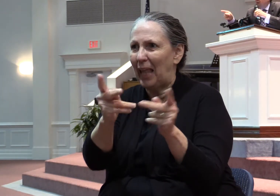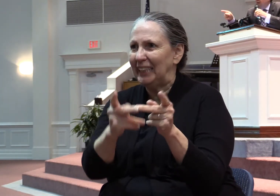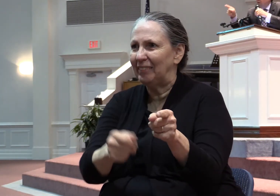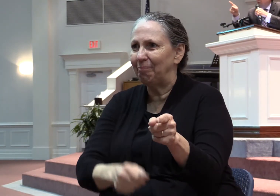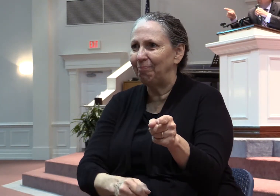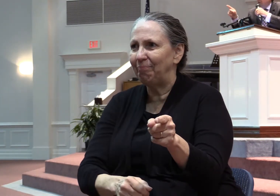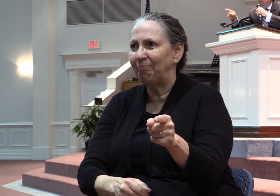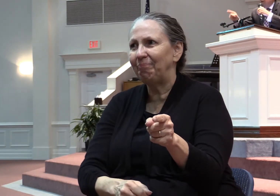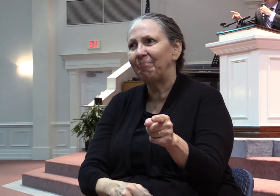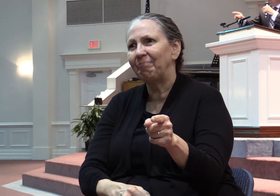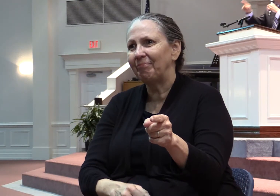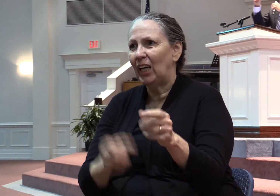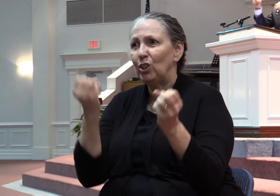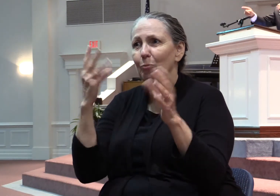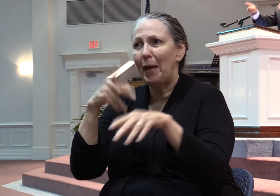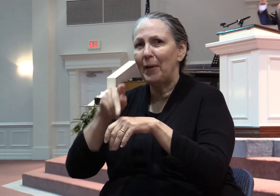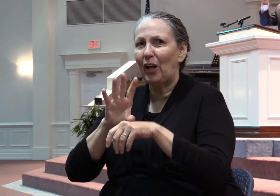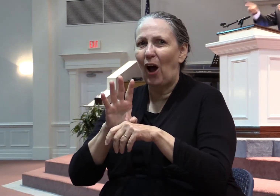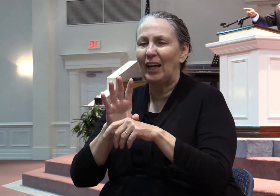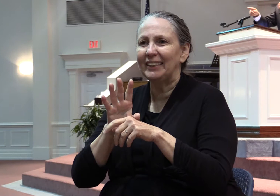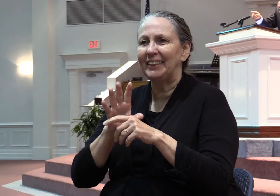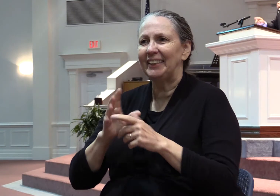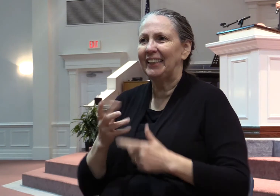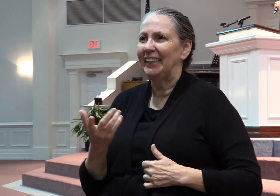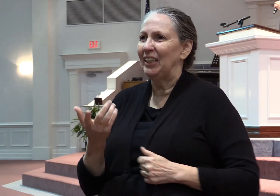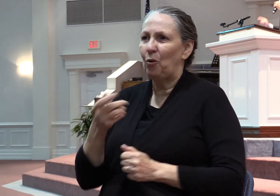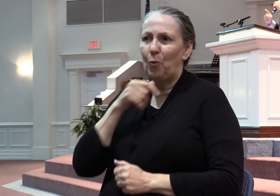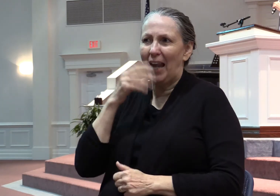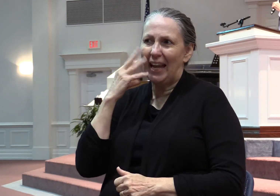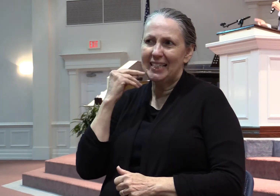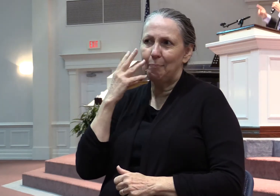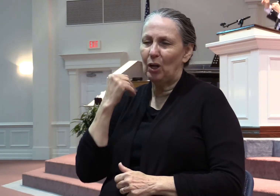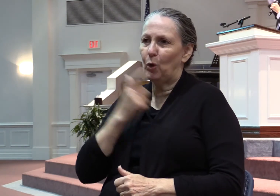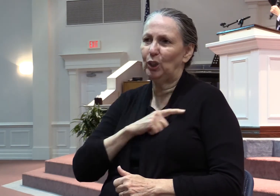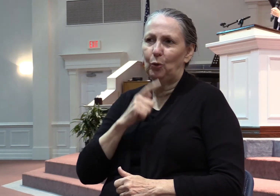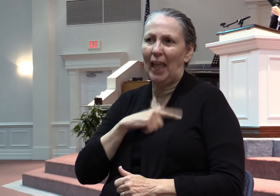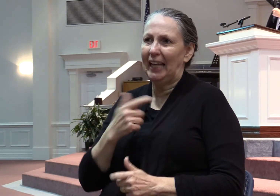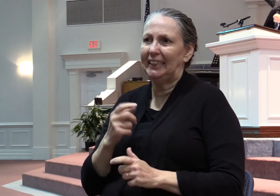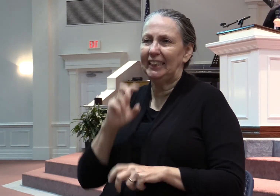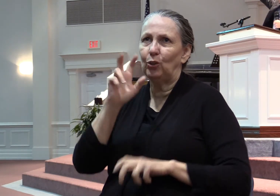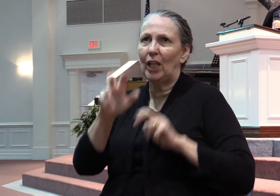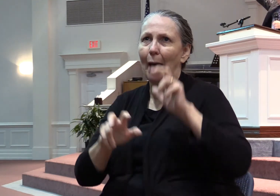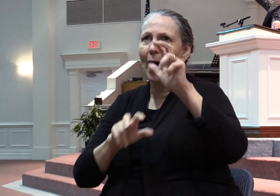That's right. And there's too many Pentecostals that's dwelling at the base of the mountain because we're too lazy to get up and climb the